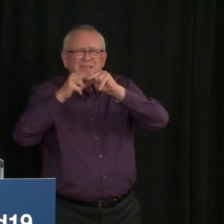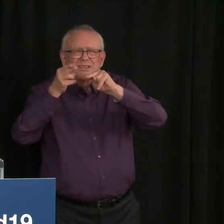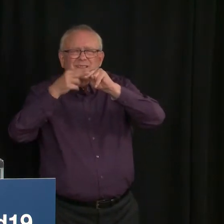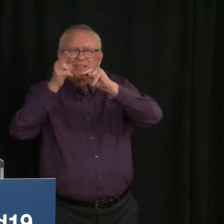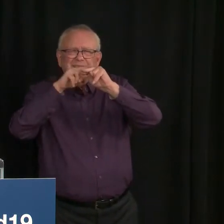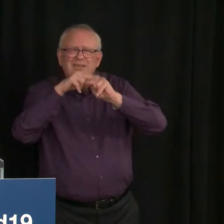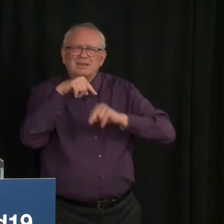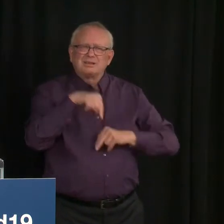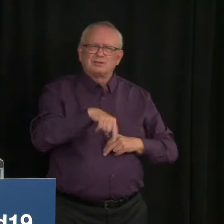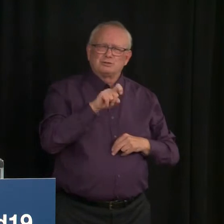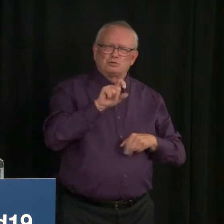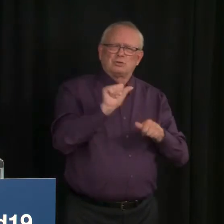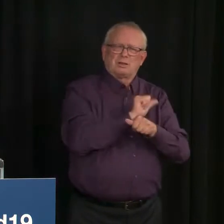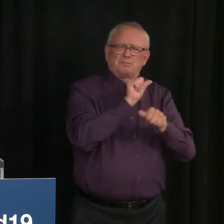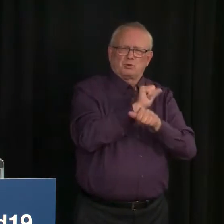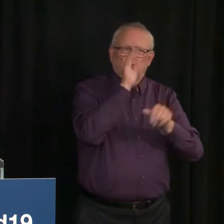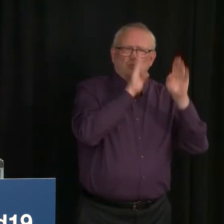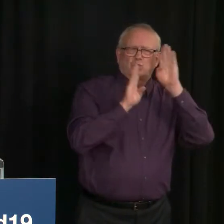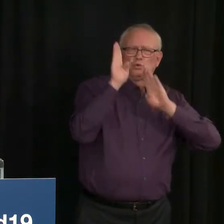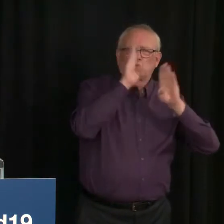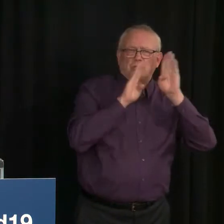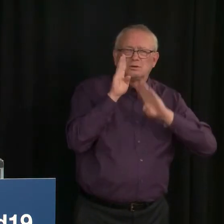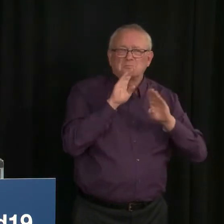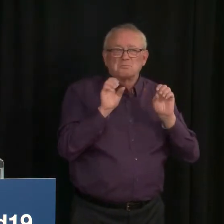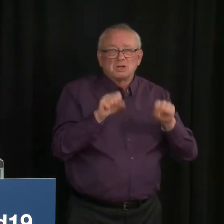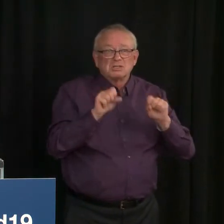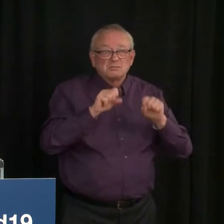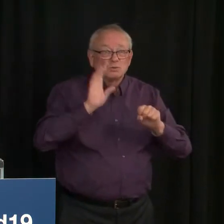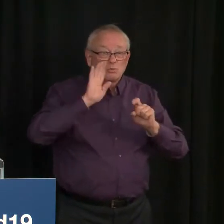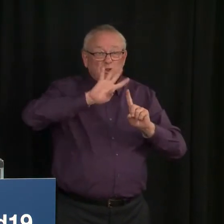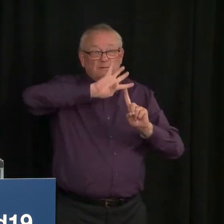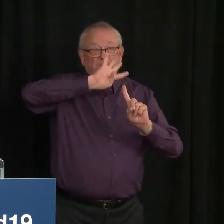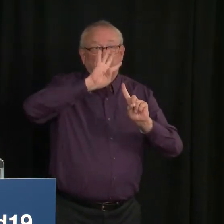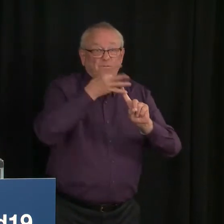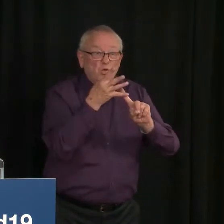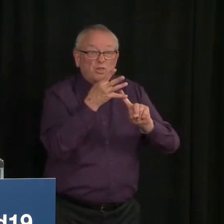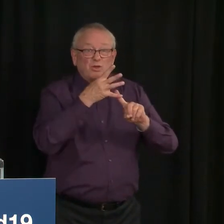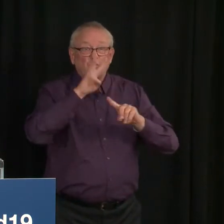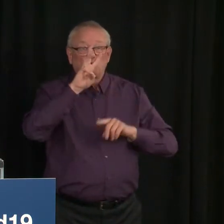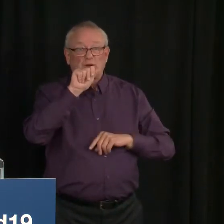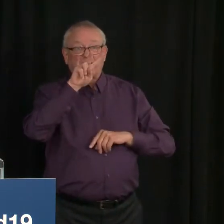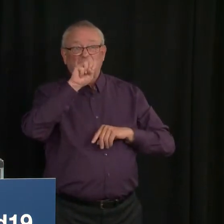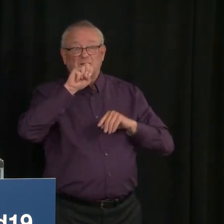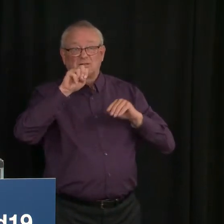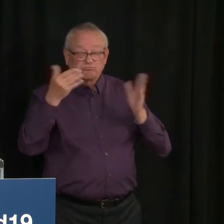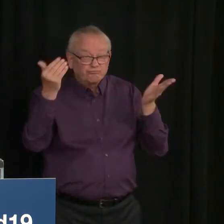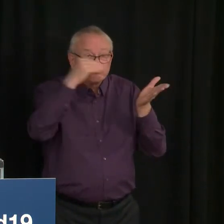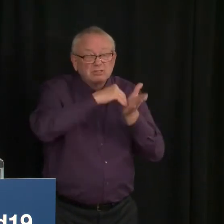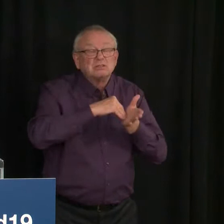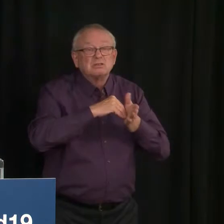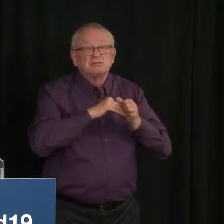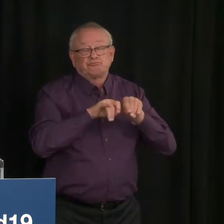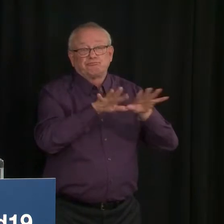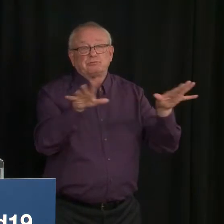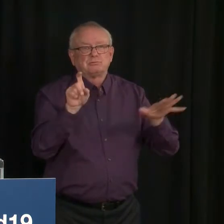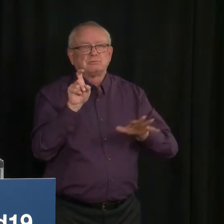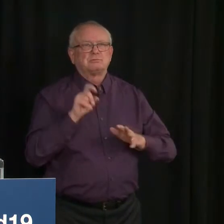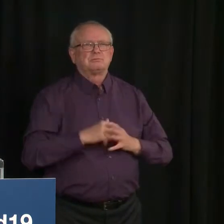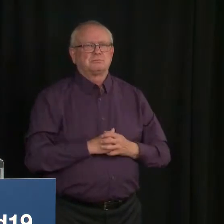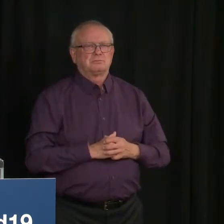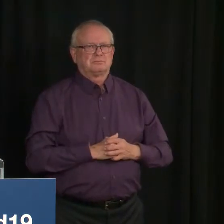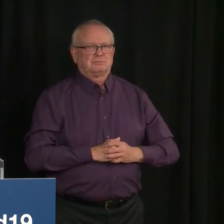think when it comes to a possible fourth wave here in Canada and Alberta specifically? I think it really highlights the importance